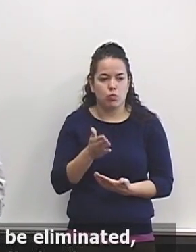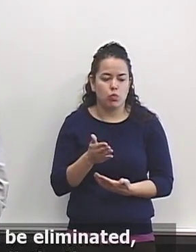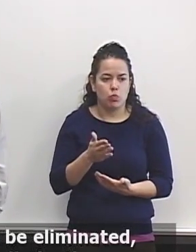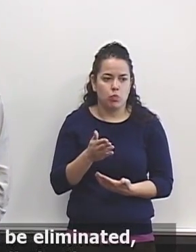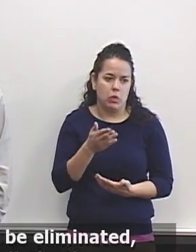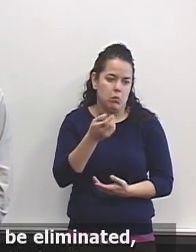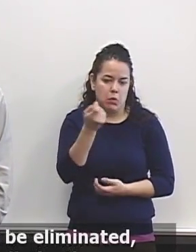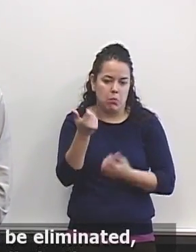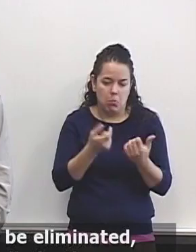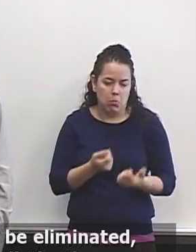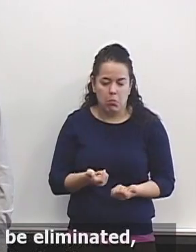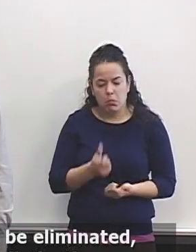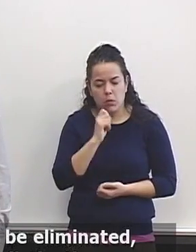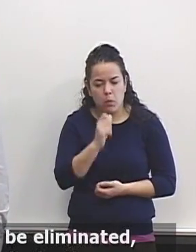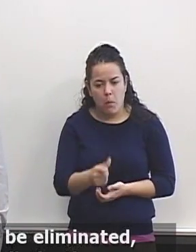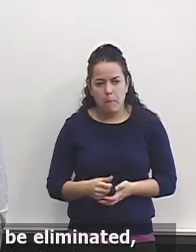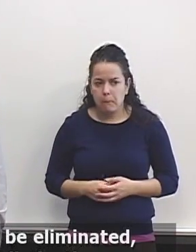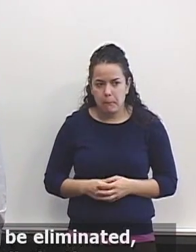eliminated.